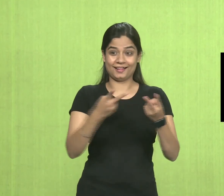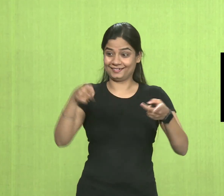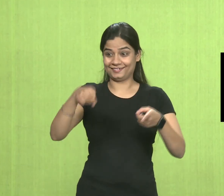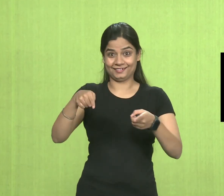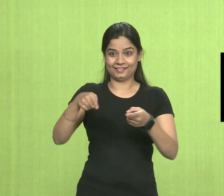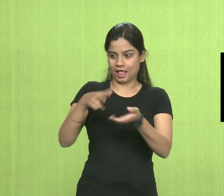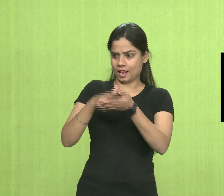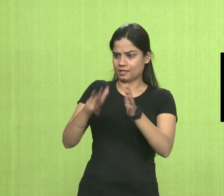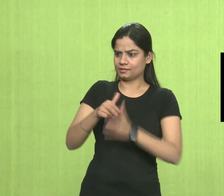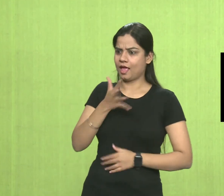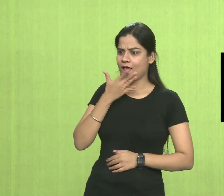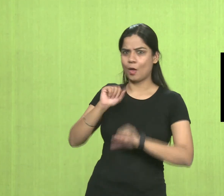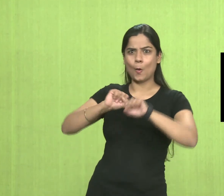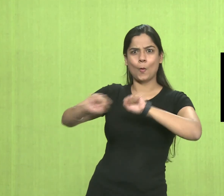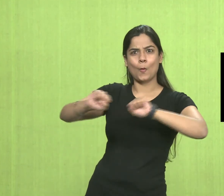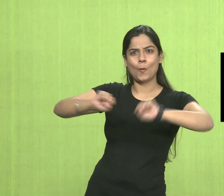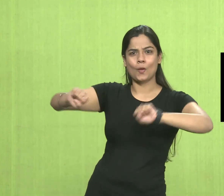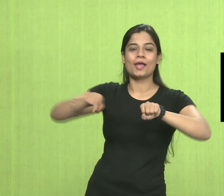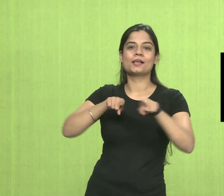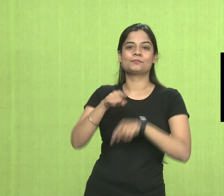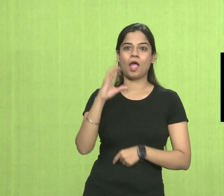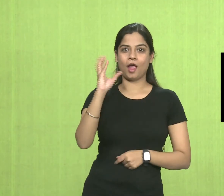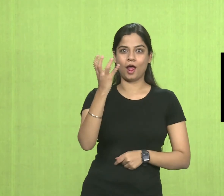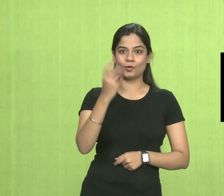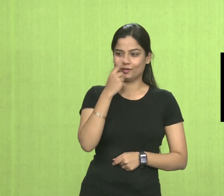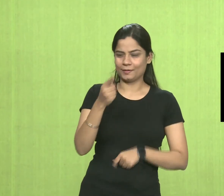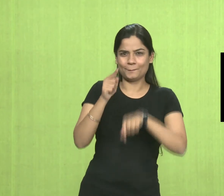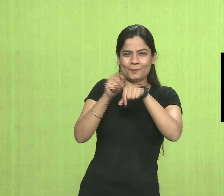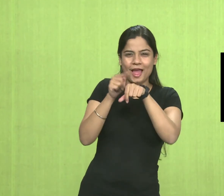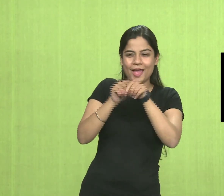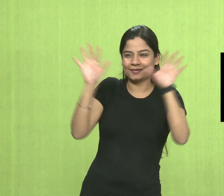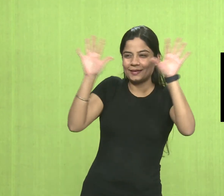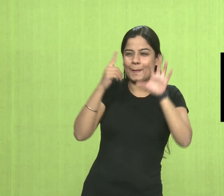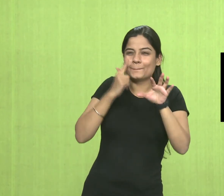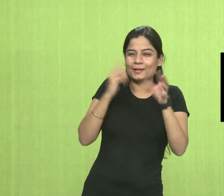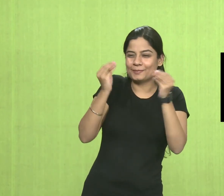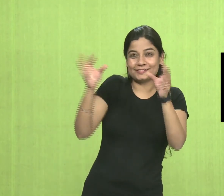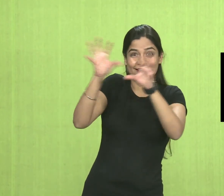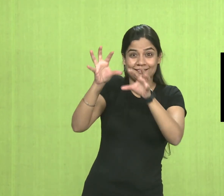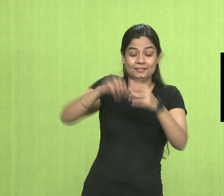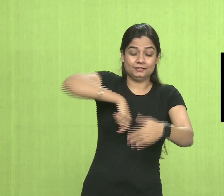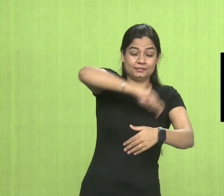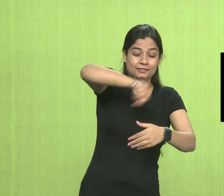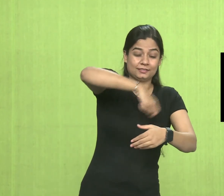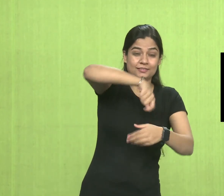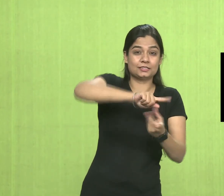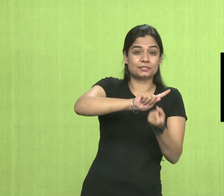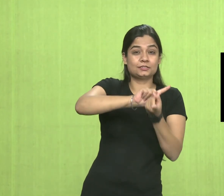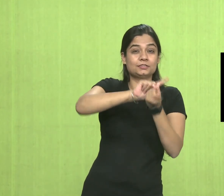Now let's discuss the effects of heat in cooking. You can see the change in color. For example, potato, when